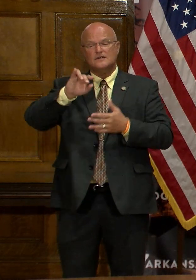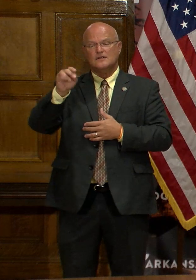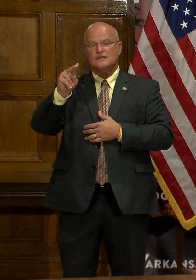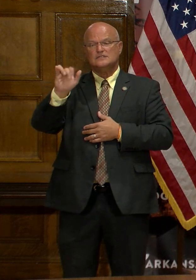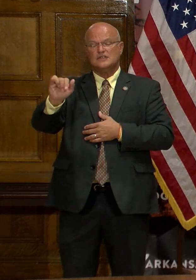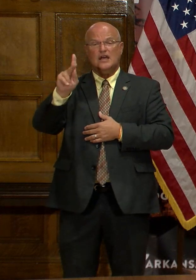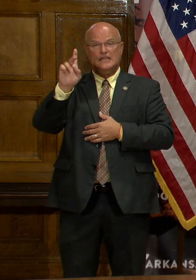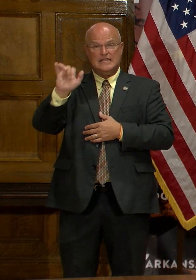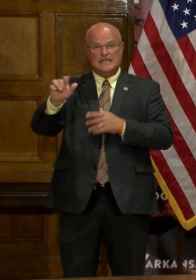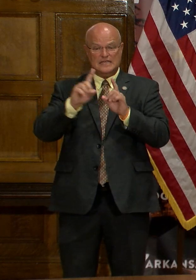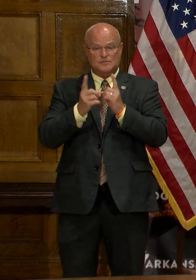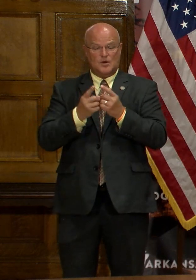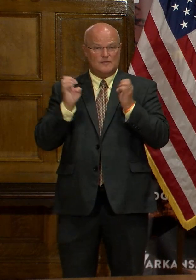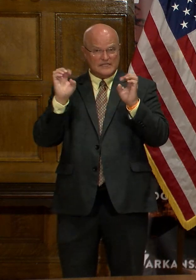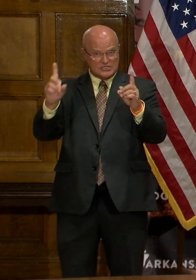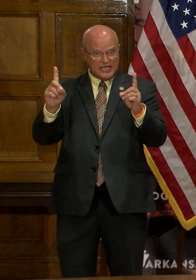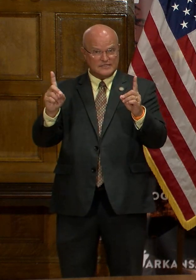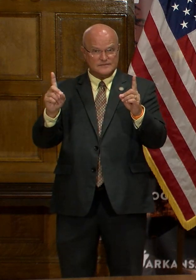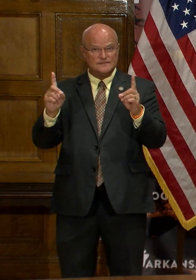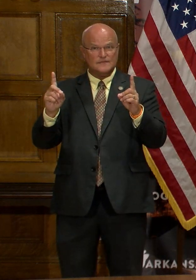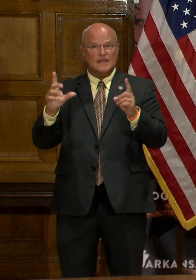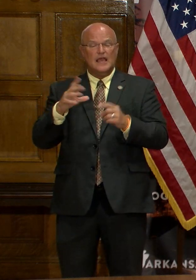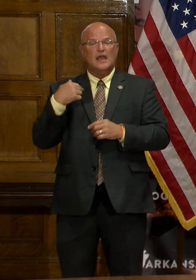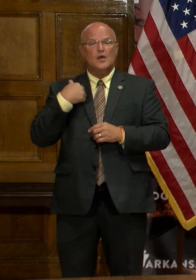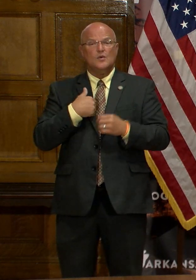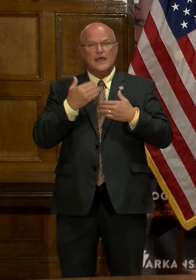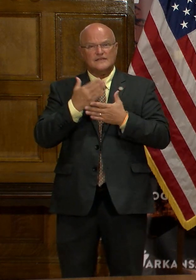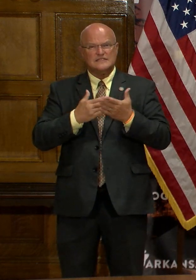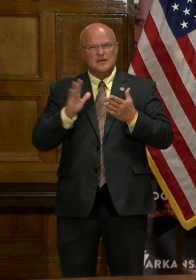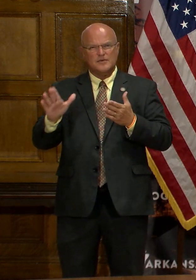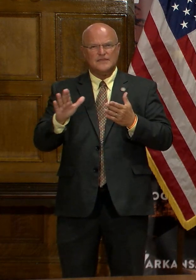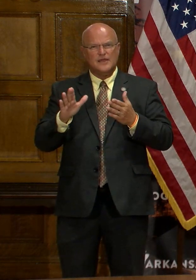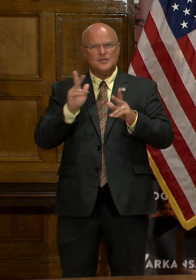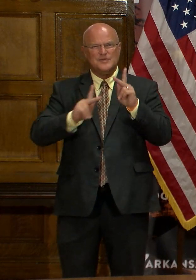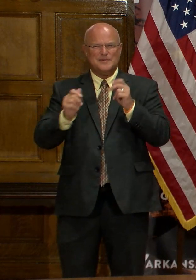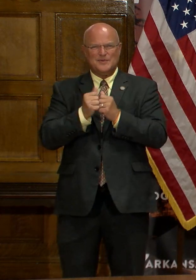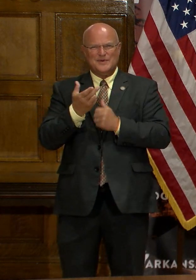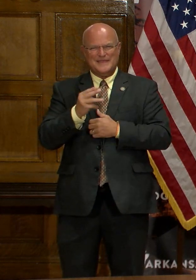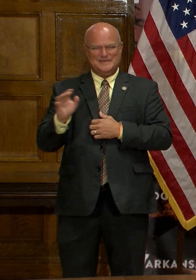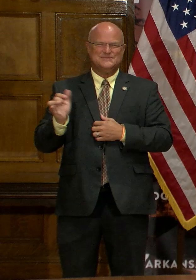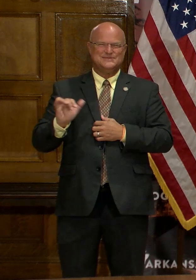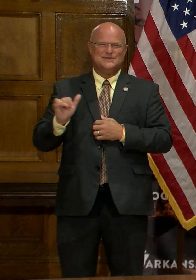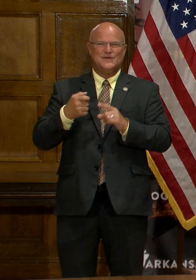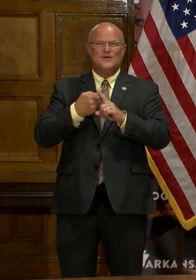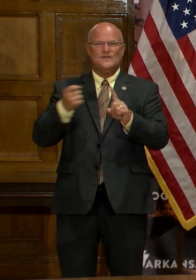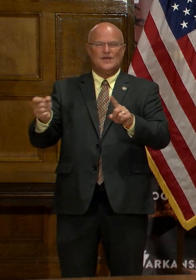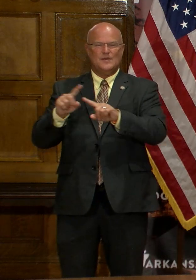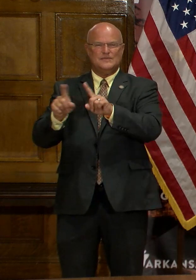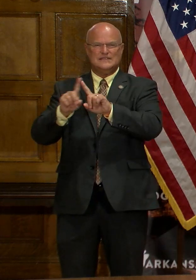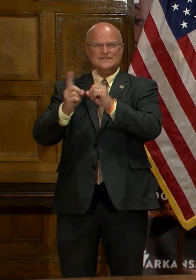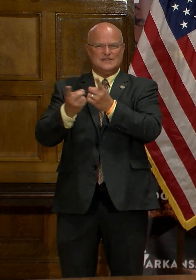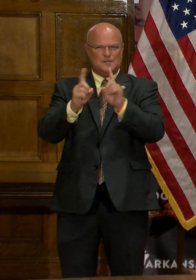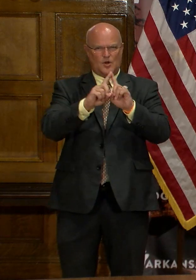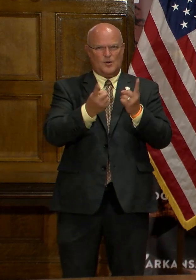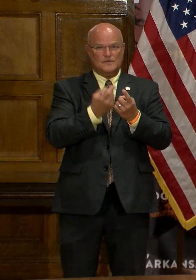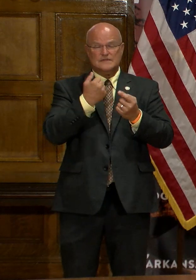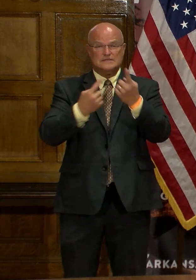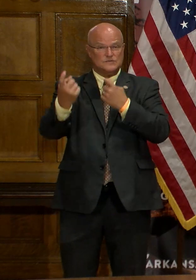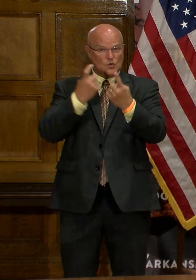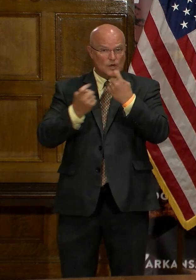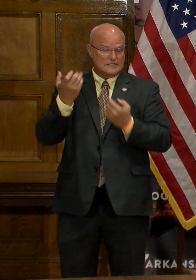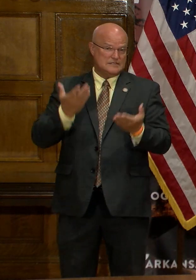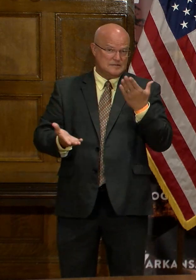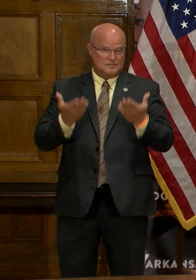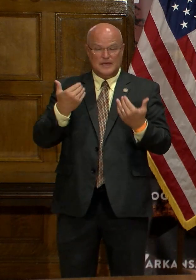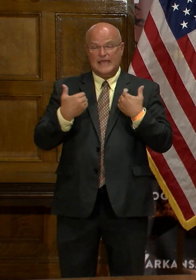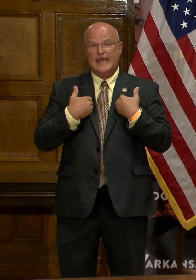Key of the Department of Education, and we have some of their luminaries with them as well from their respective departments for any questions that